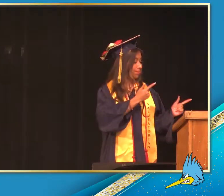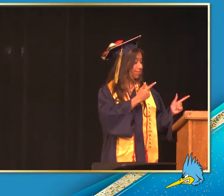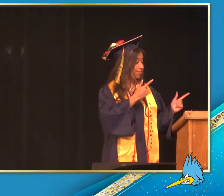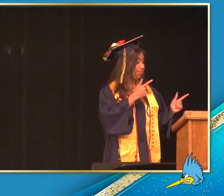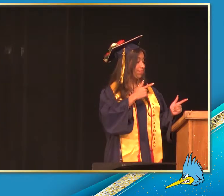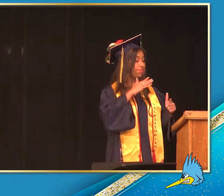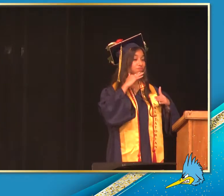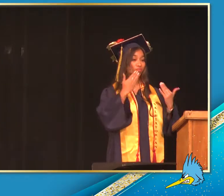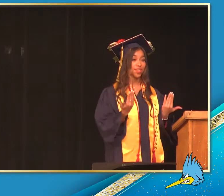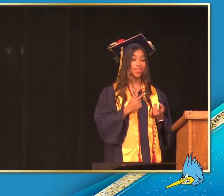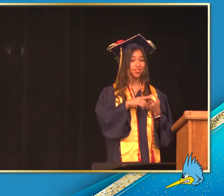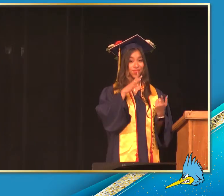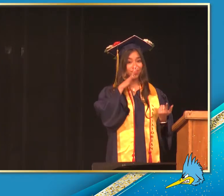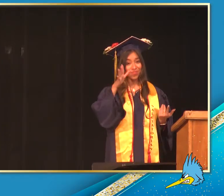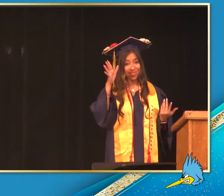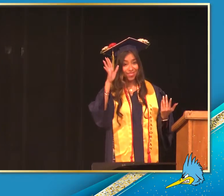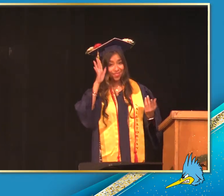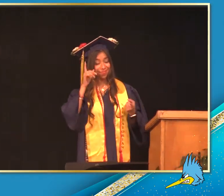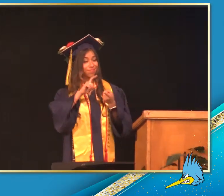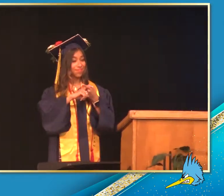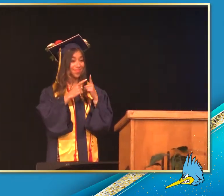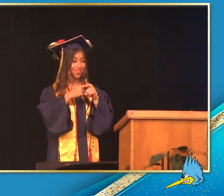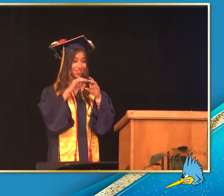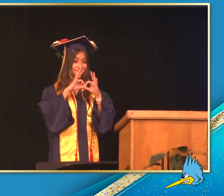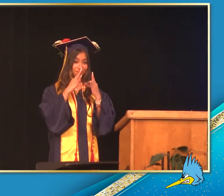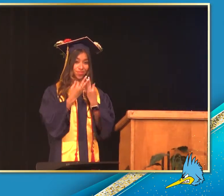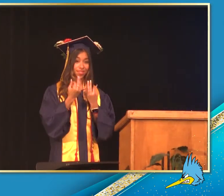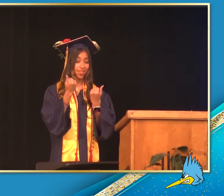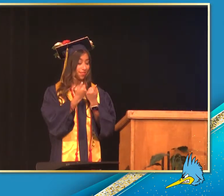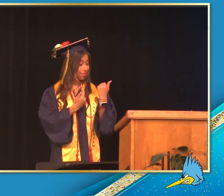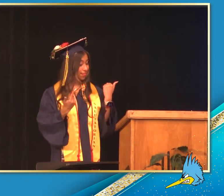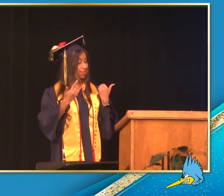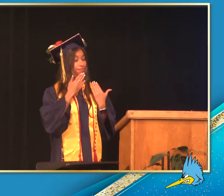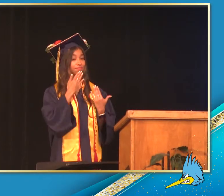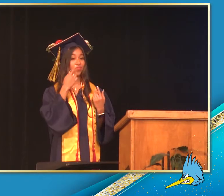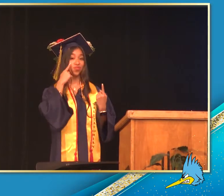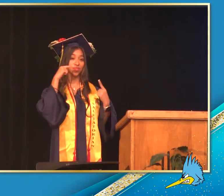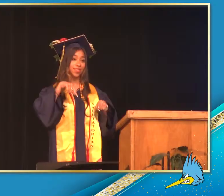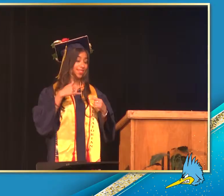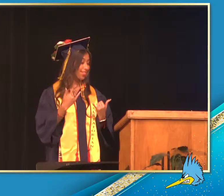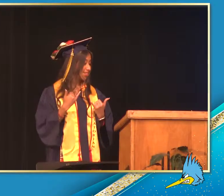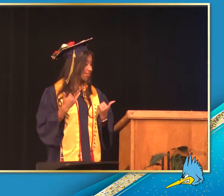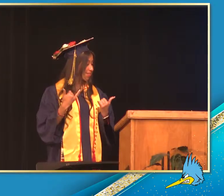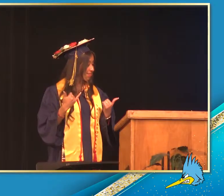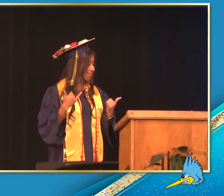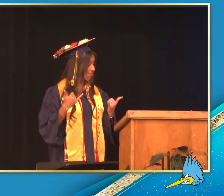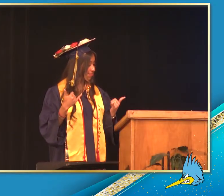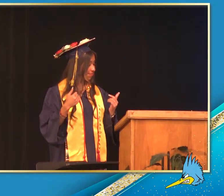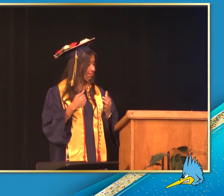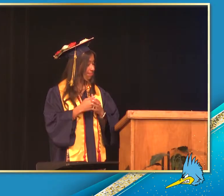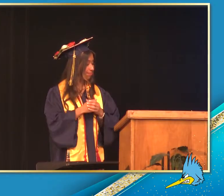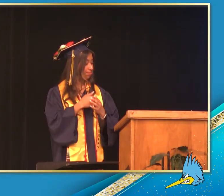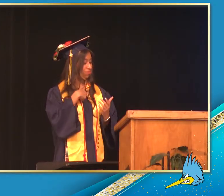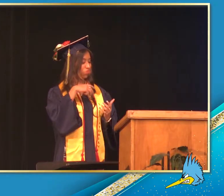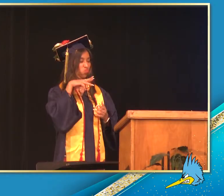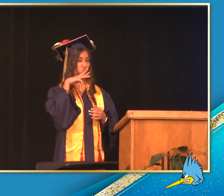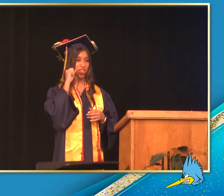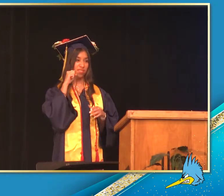Hello, everyone. Hello to parents, family, friends. Thank you, everyone, for coming